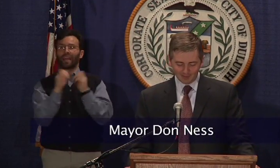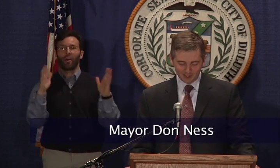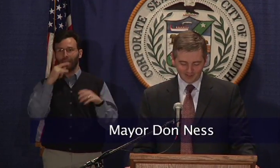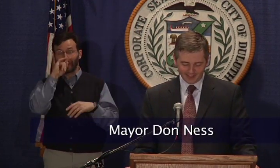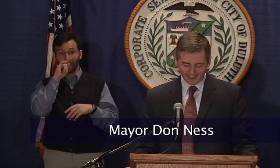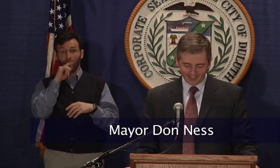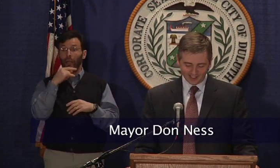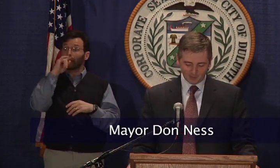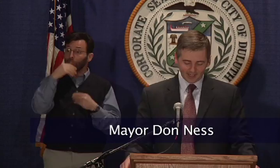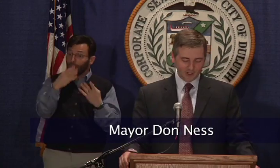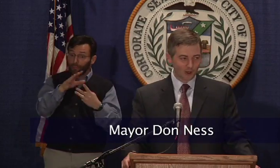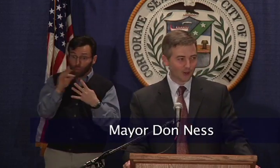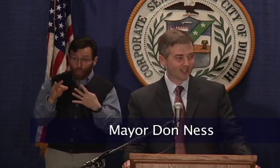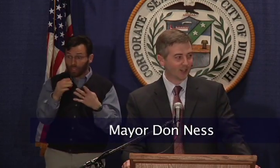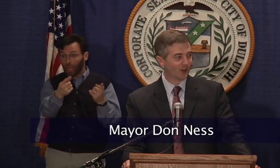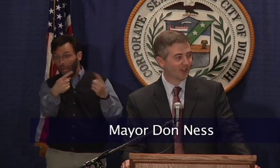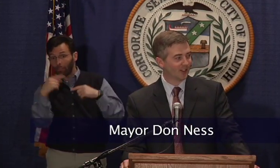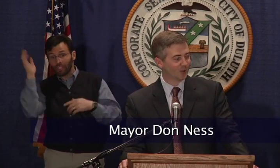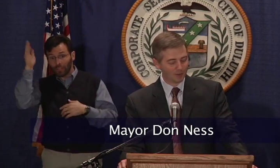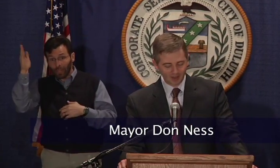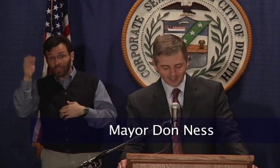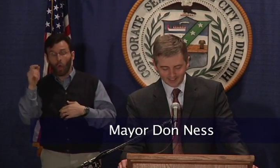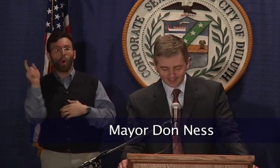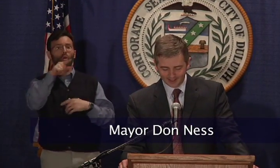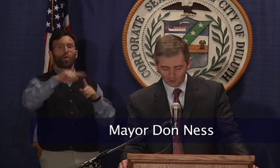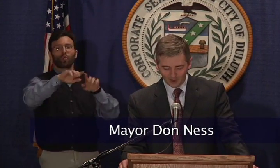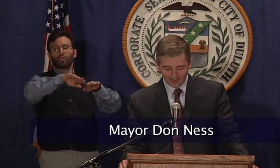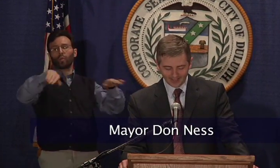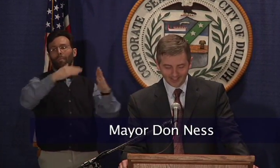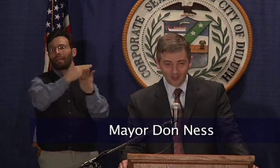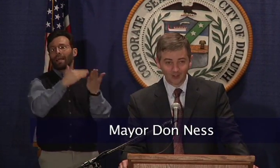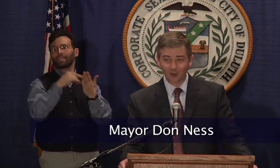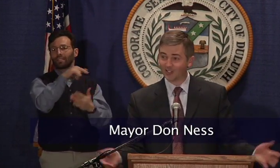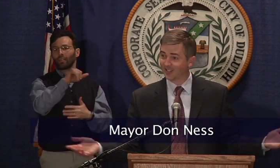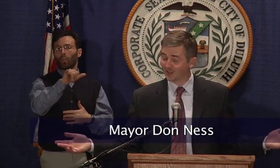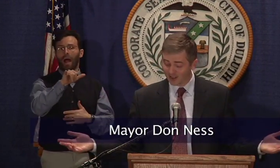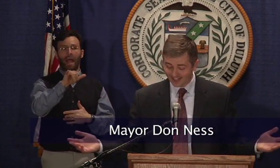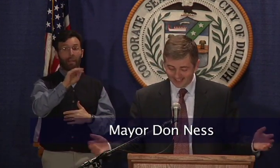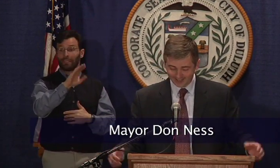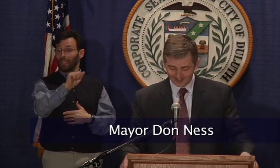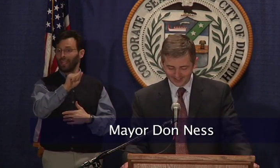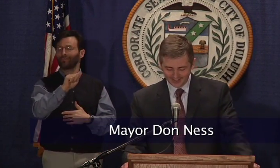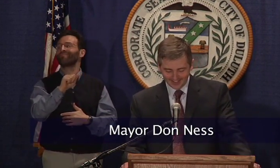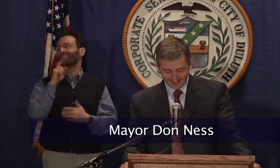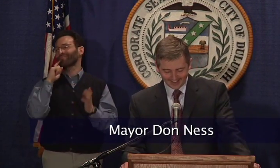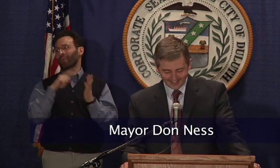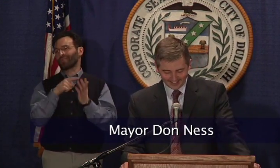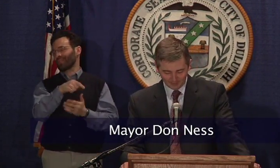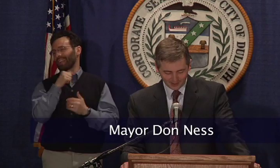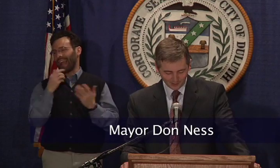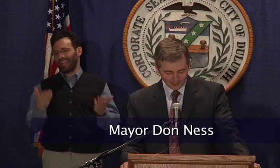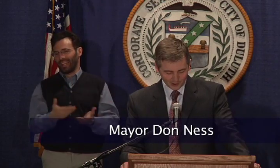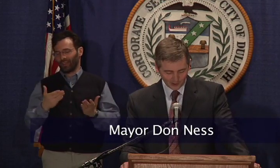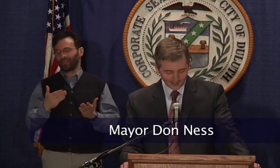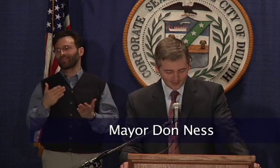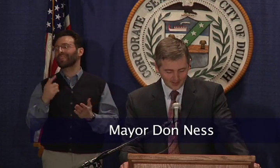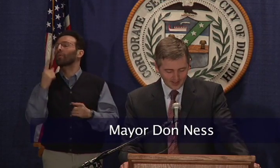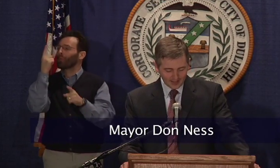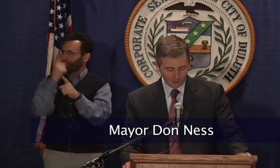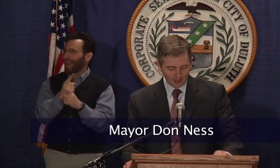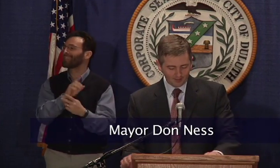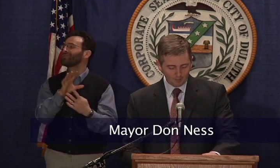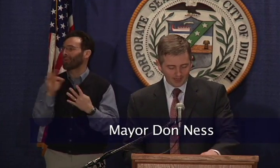kids the option of attending the speech or to go to their swim lessons at the Y, and you'll notice that they're not here, and I think they made the right